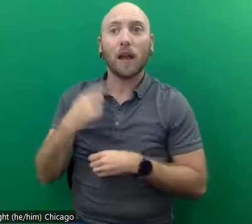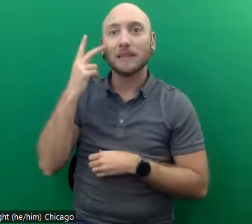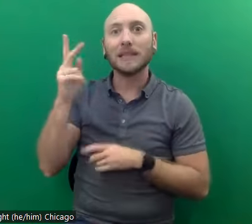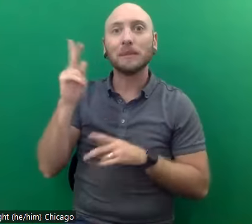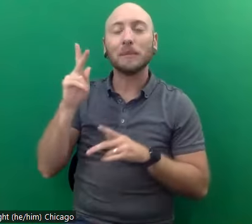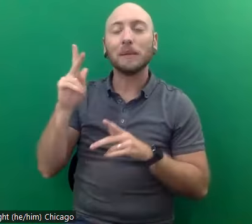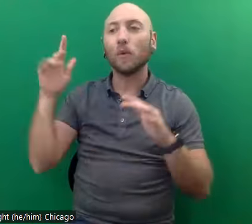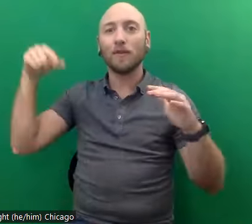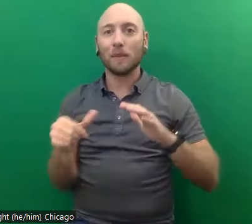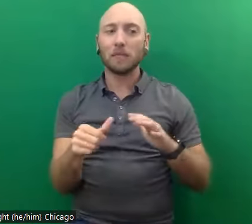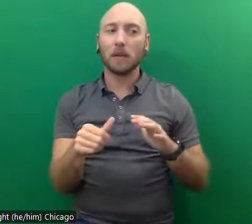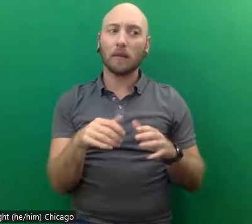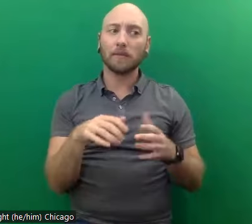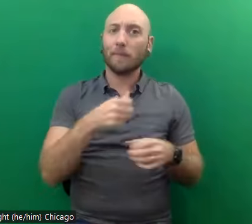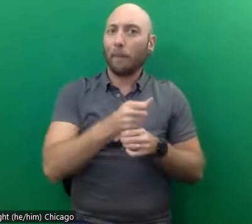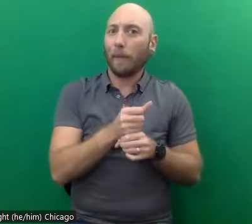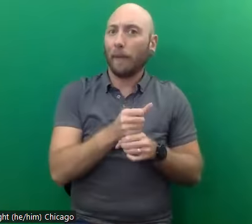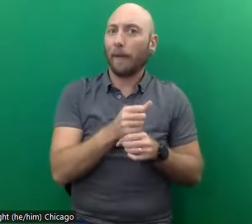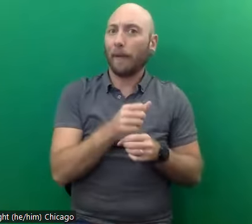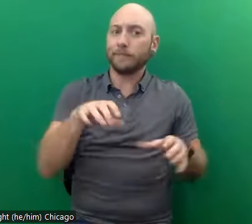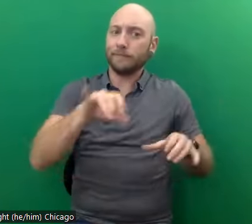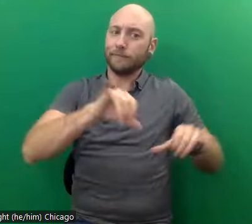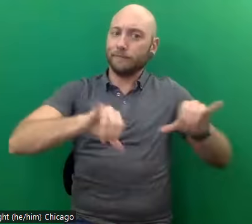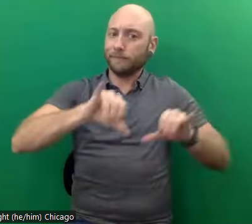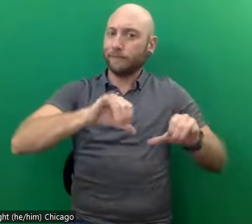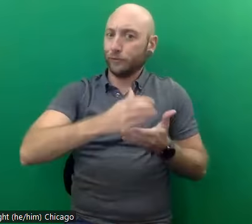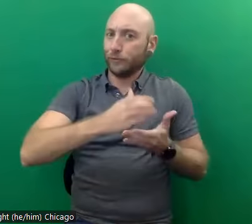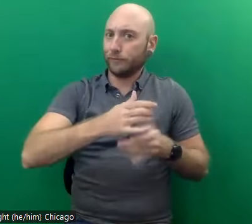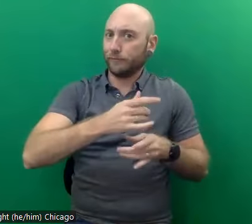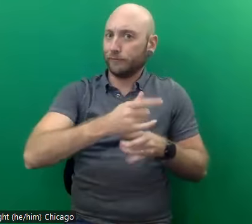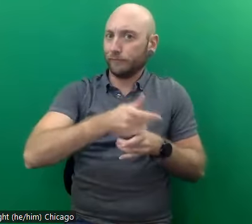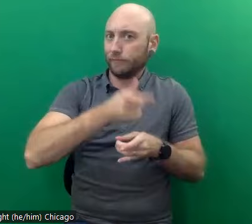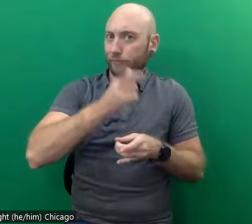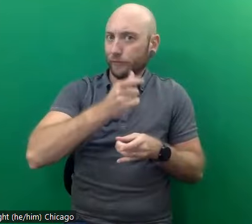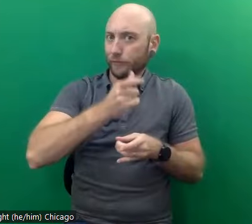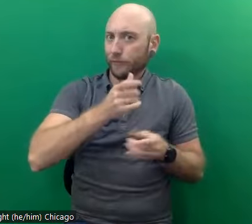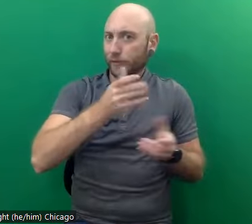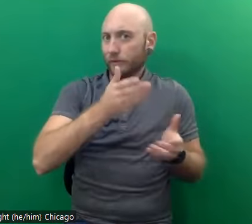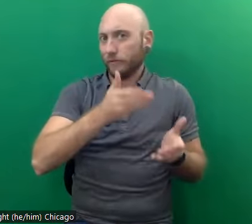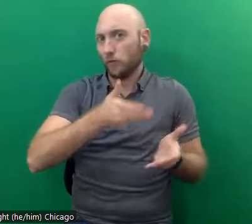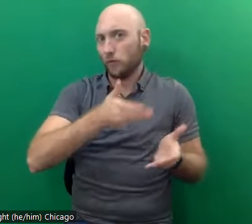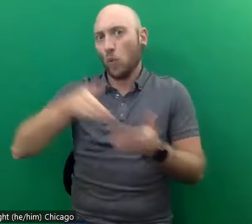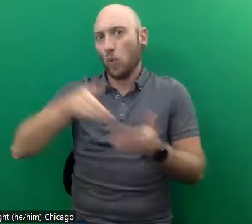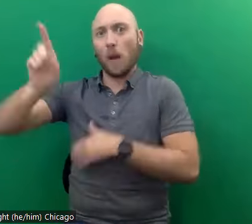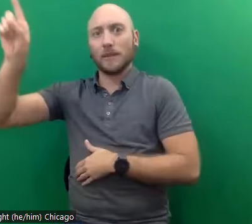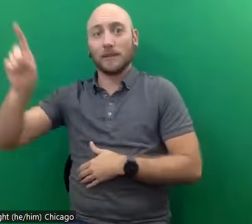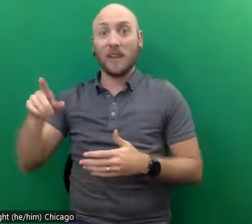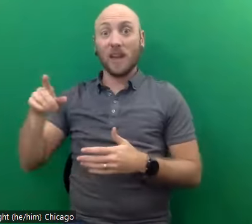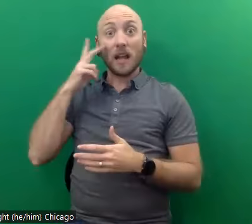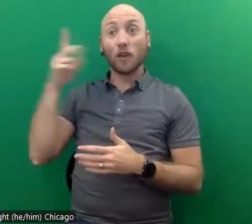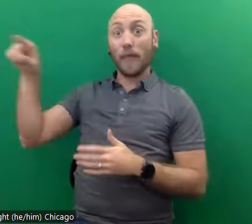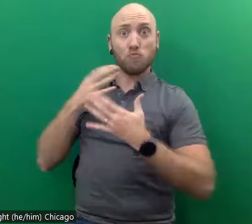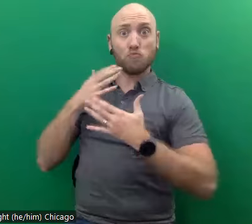and have the best Christmas ever, and that's what I wanted. So my brain started